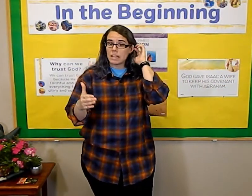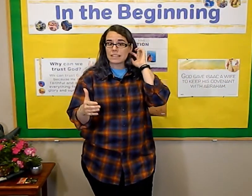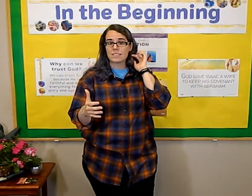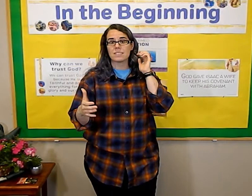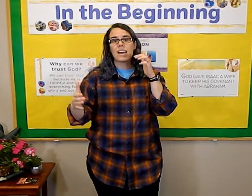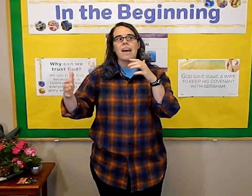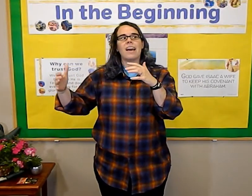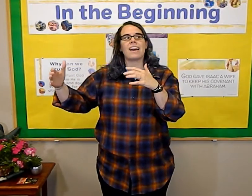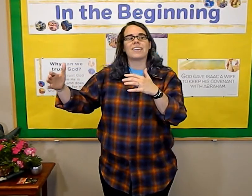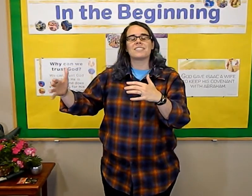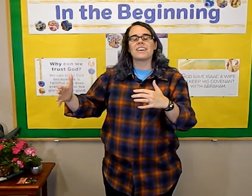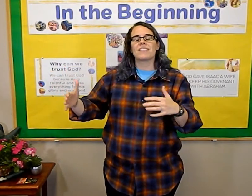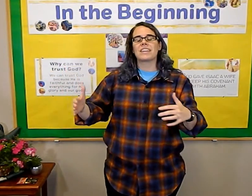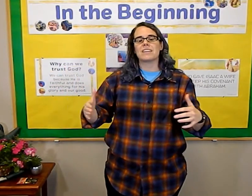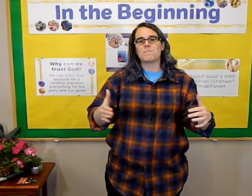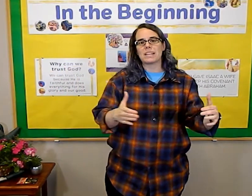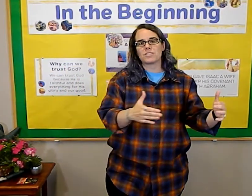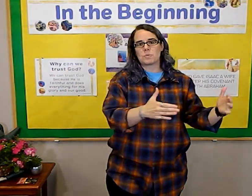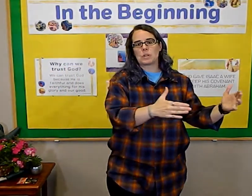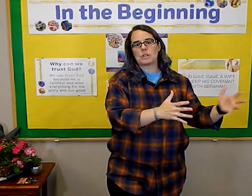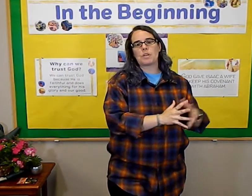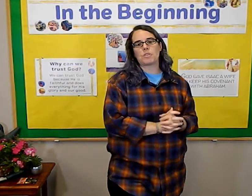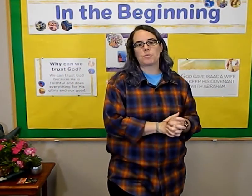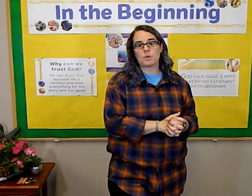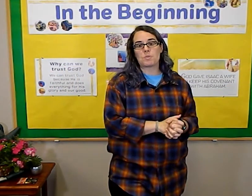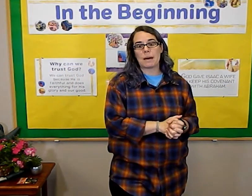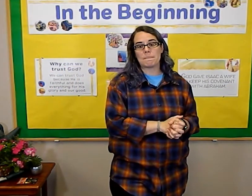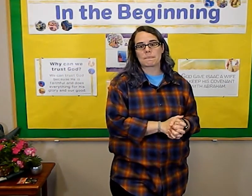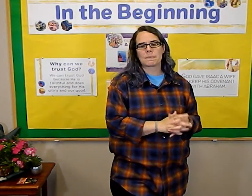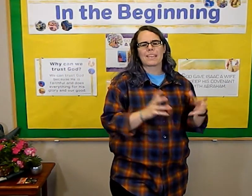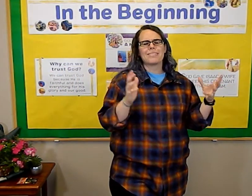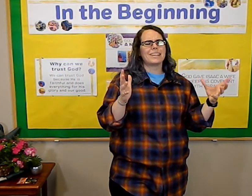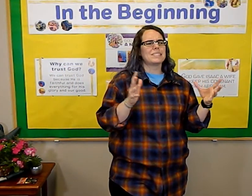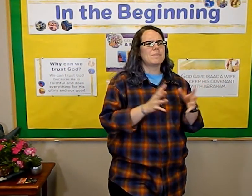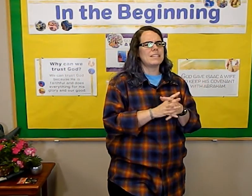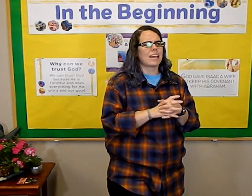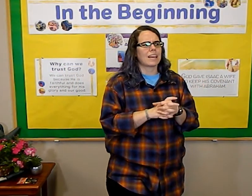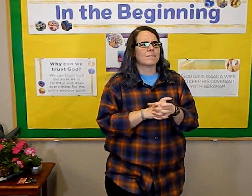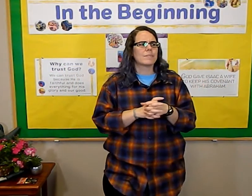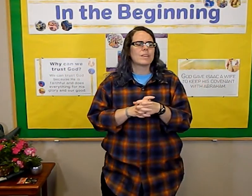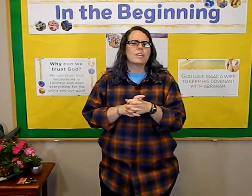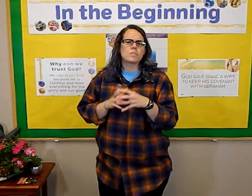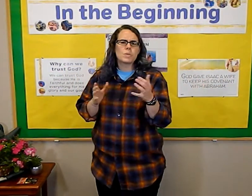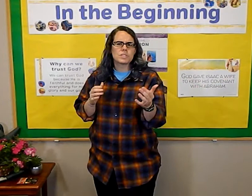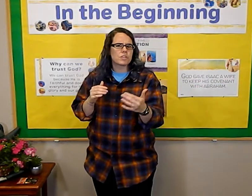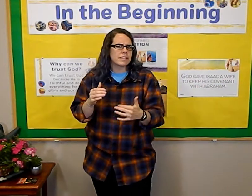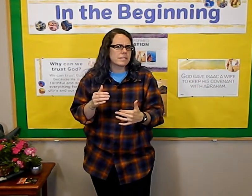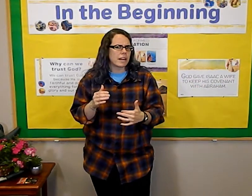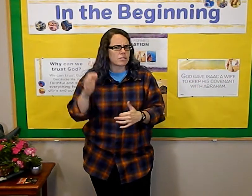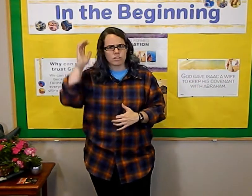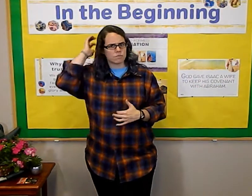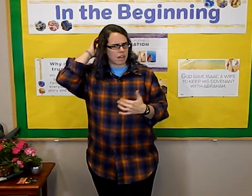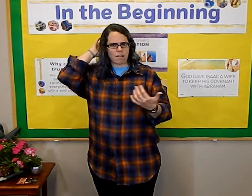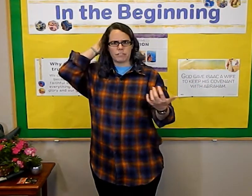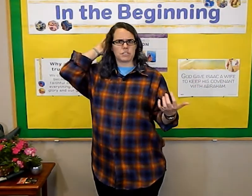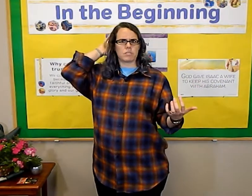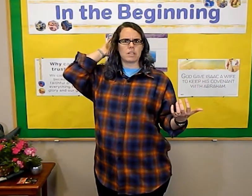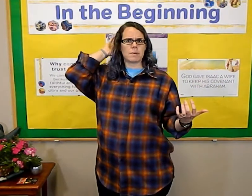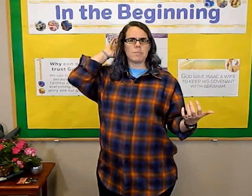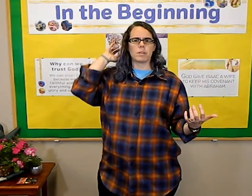blessed, and that he can bless the world through them. That's amazing. So what's the Christ connection? Every story in the Bible